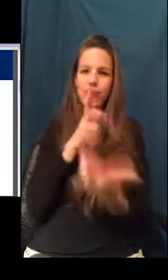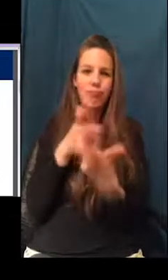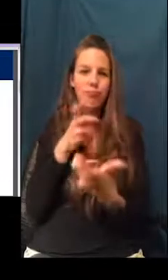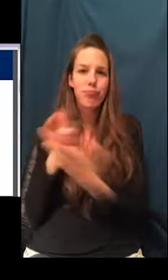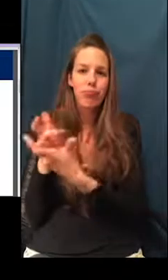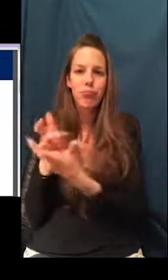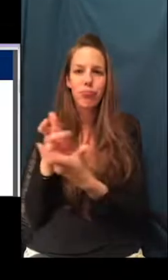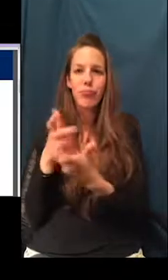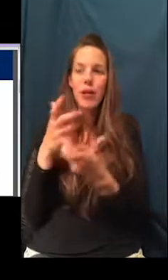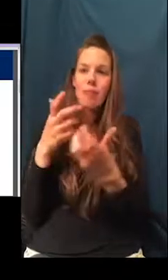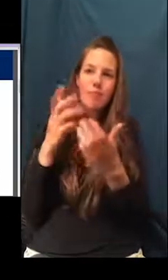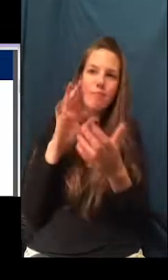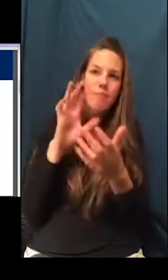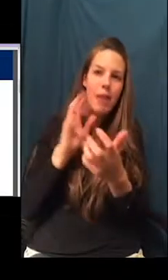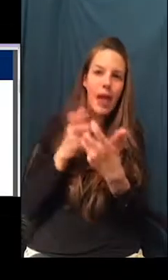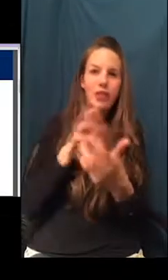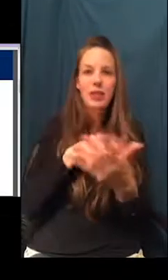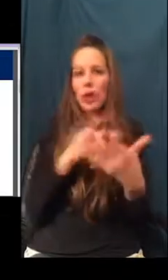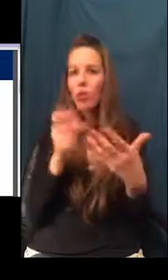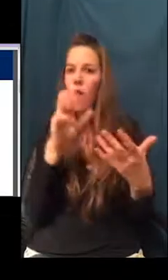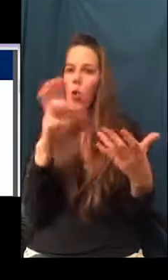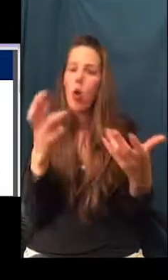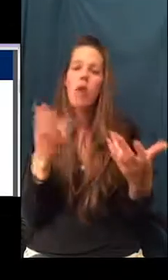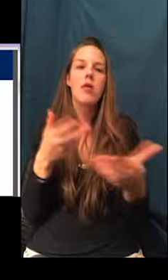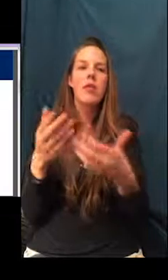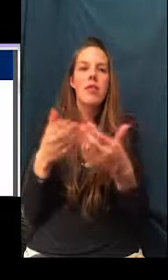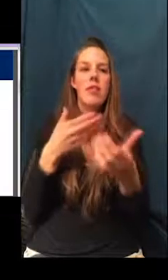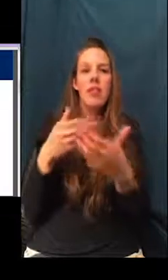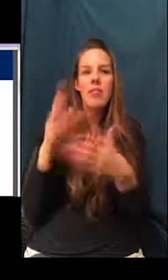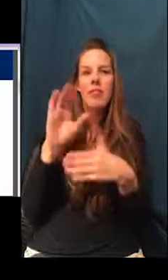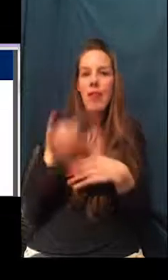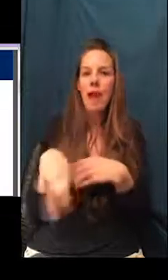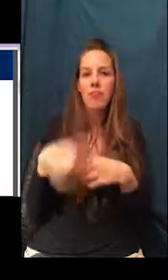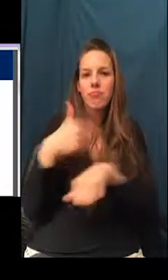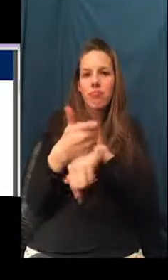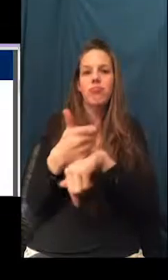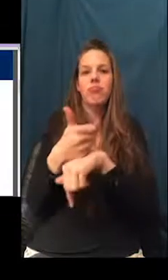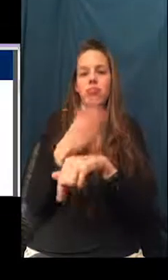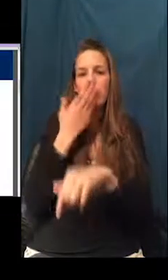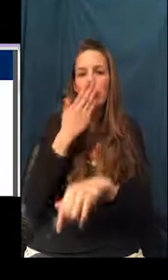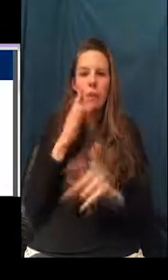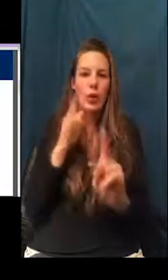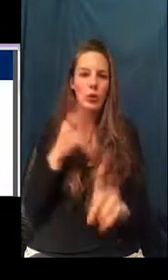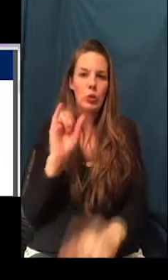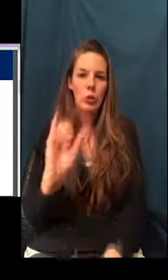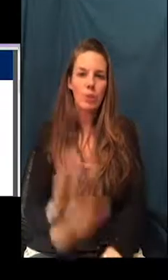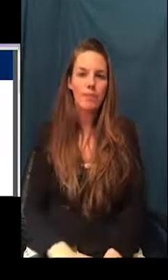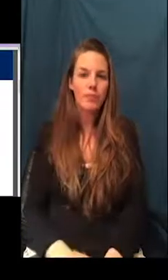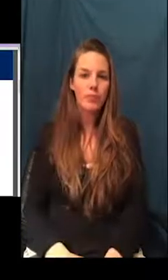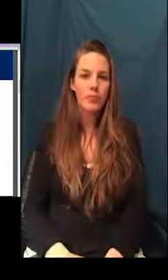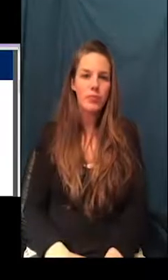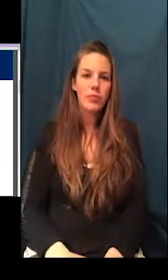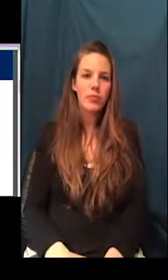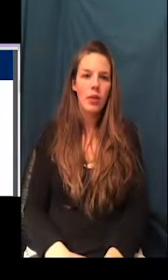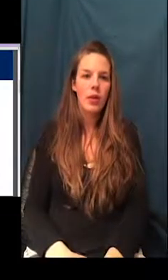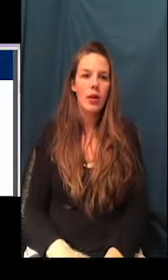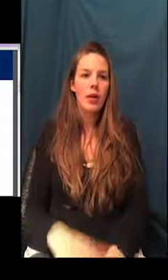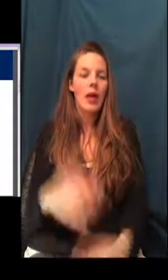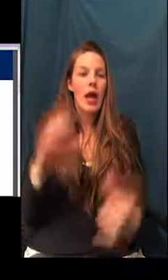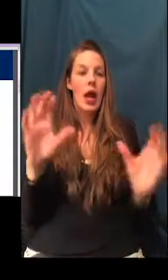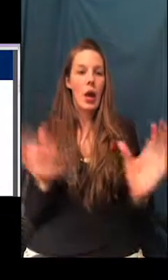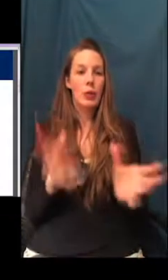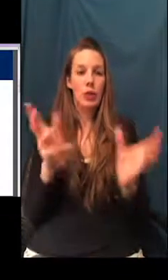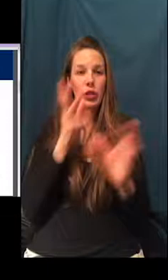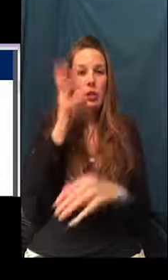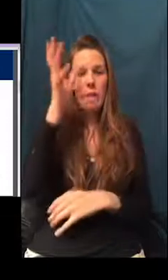them in their schedule and putting those things into place. Good points. I would